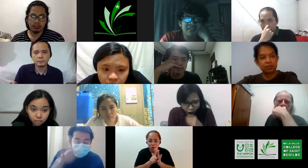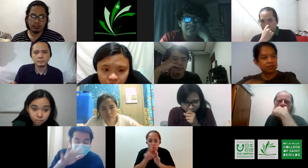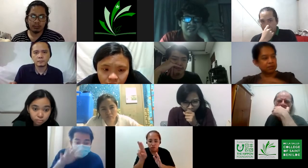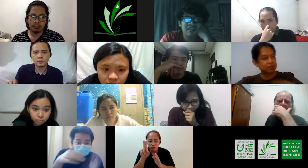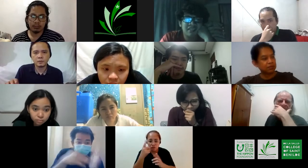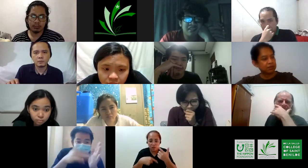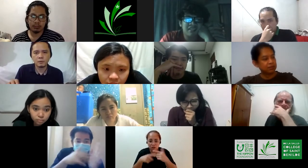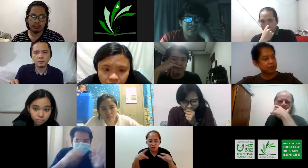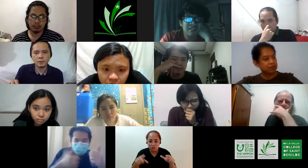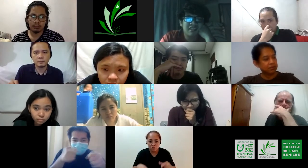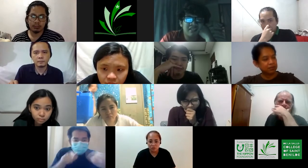One minute.